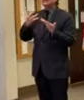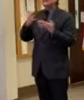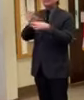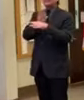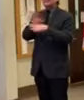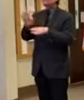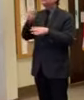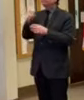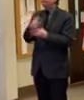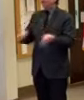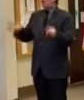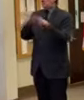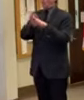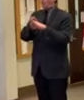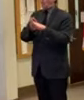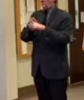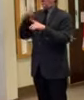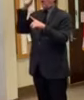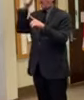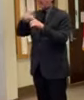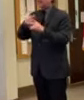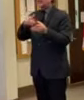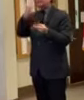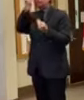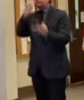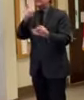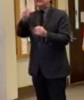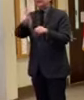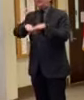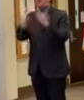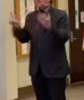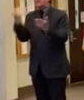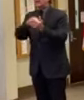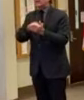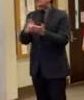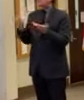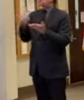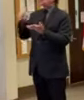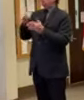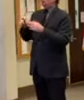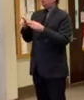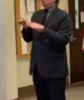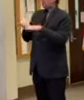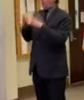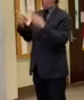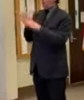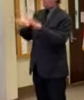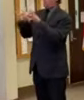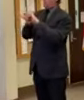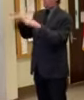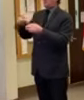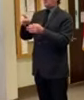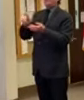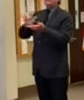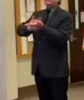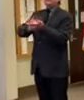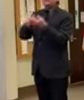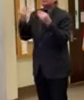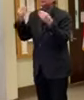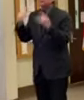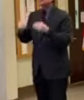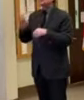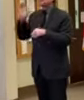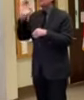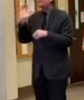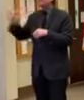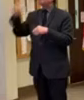notice. Only essential businesses should remain open, such as pharmacies, grocery stores, drug and convenience stores,